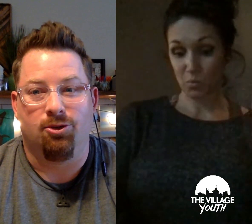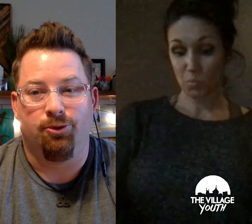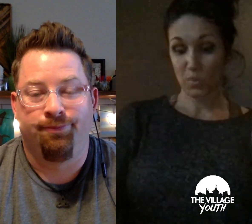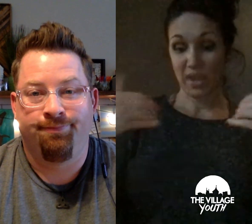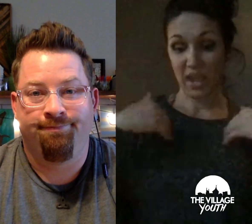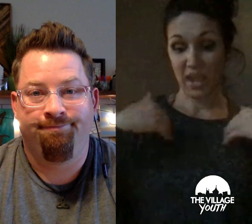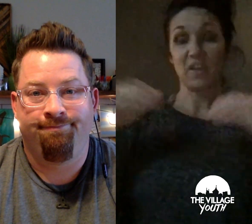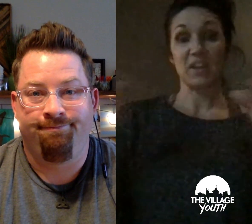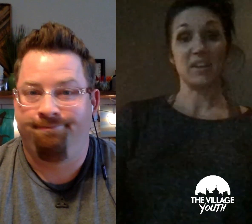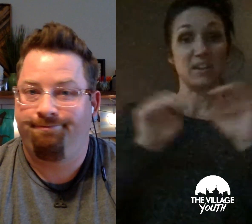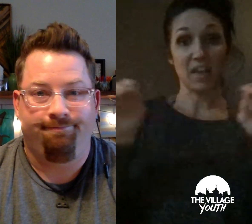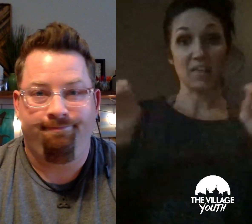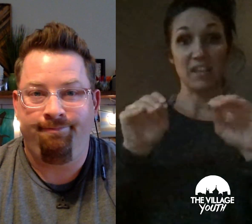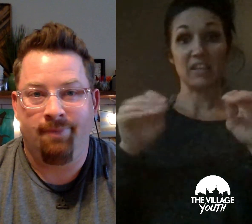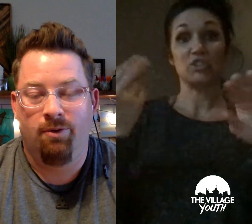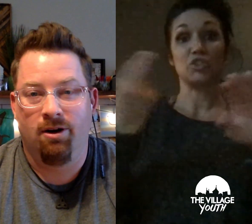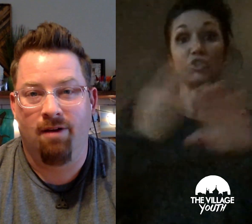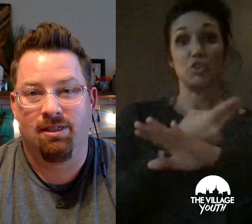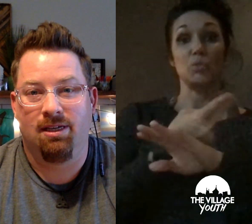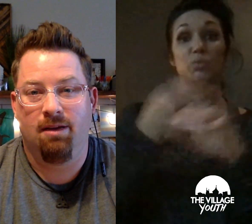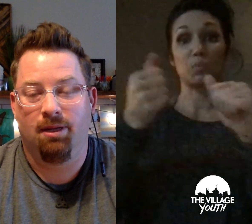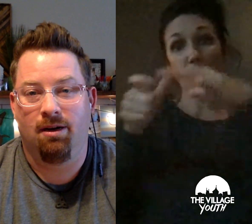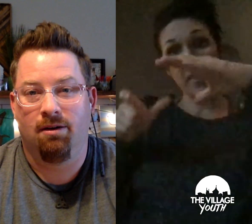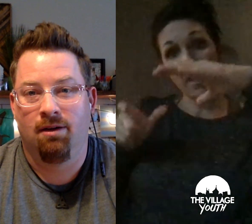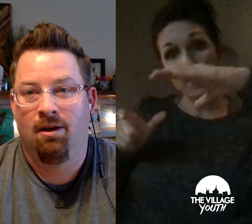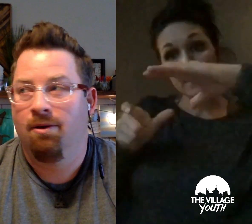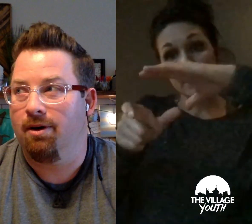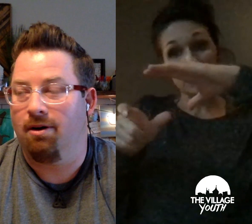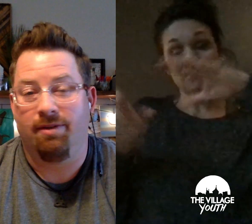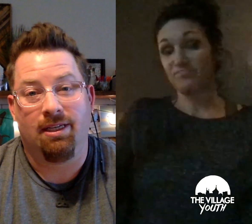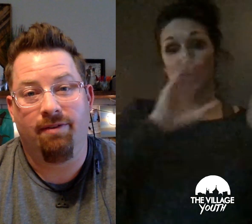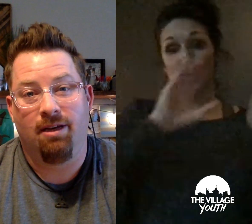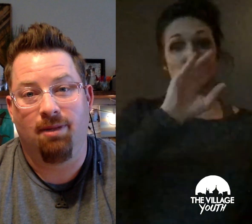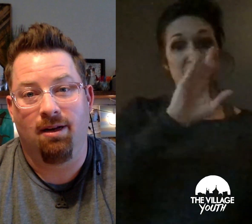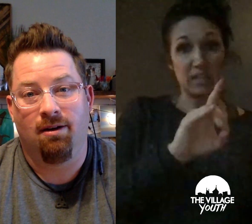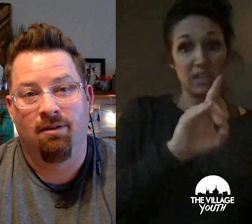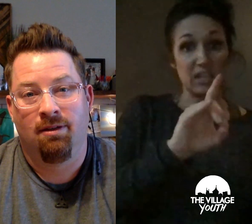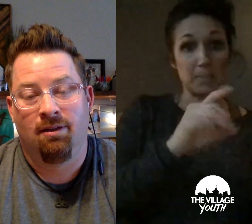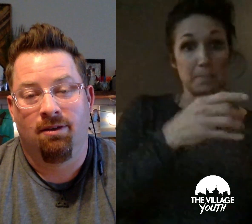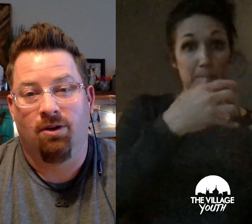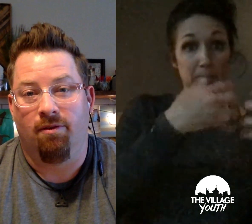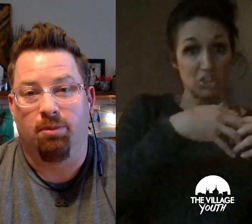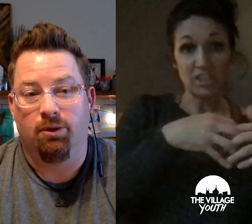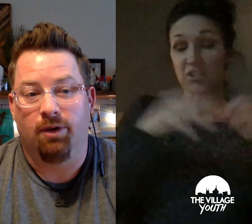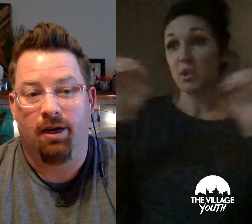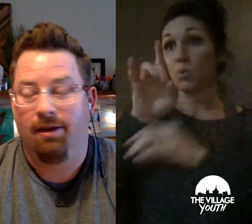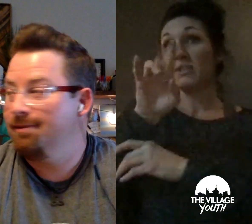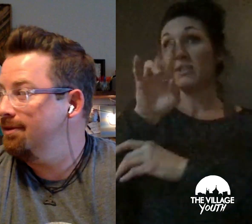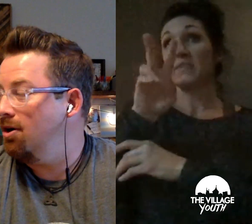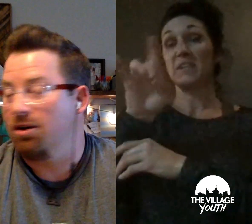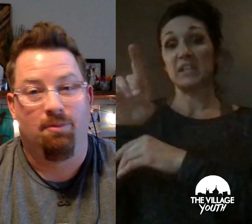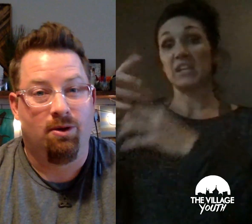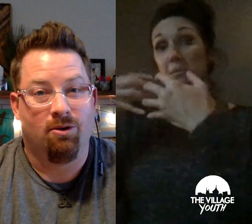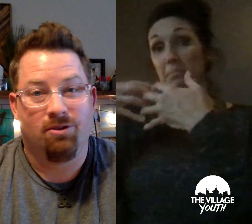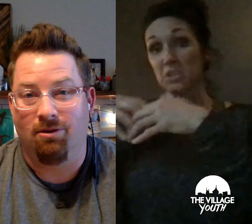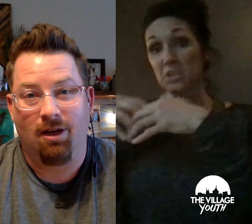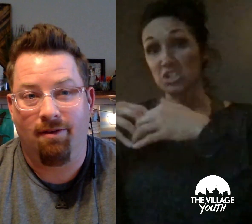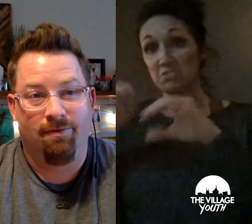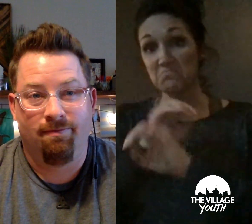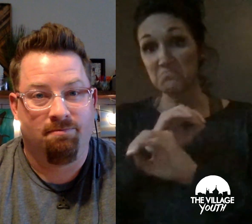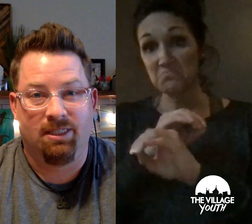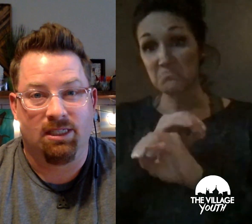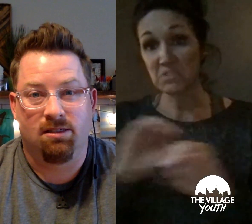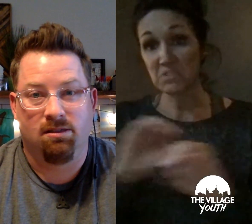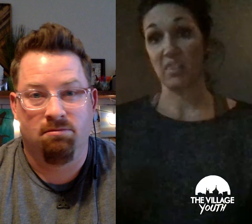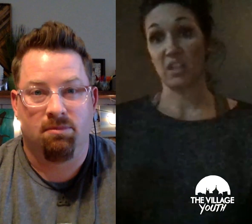disc into. We don't have a CD player. We don't have a DVD player. We don't have a Hmm. Blu-ray. Our computers don't